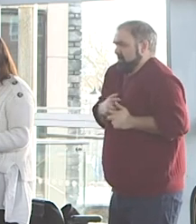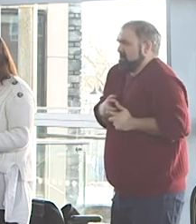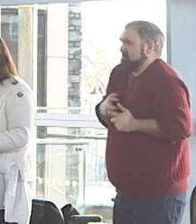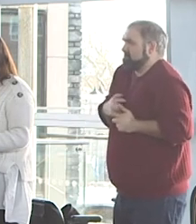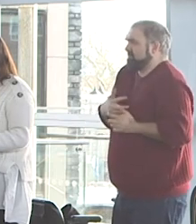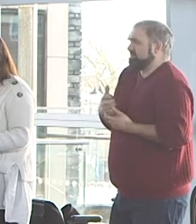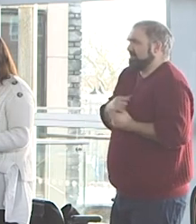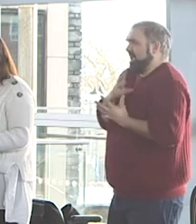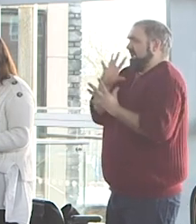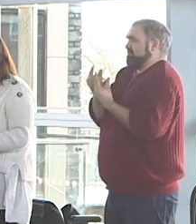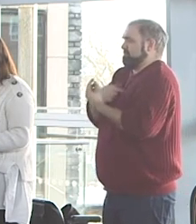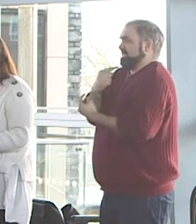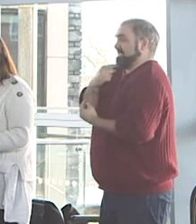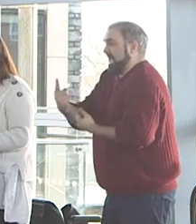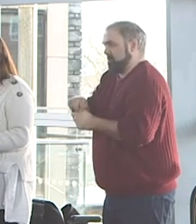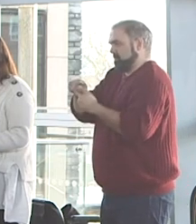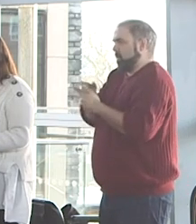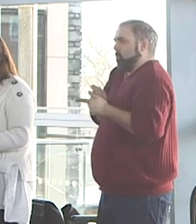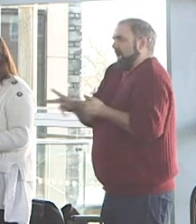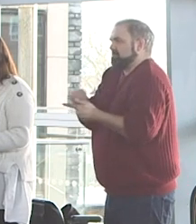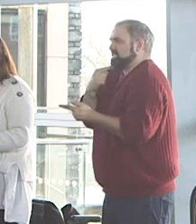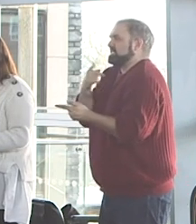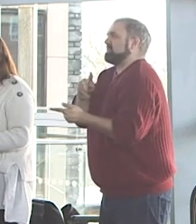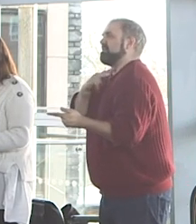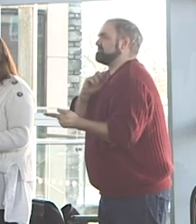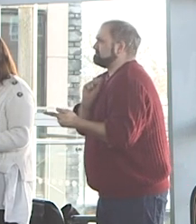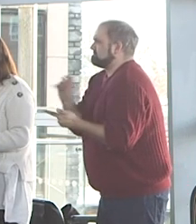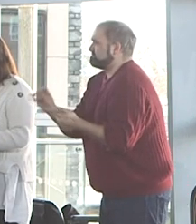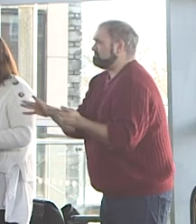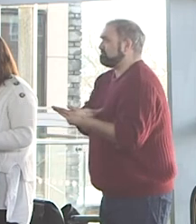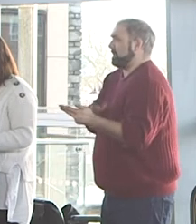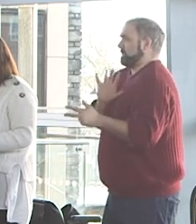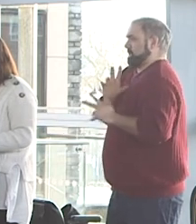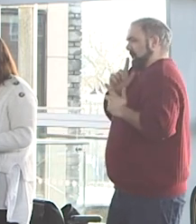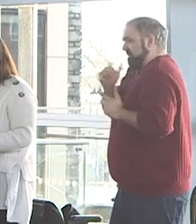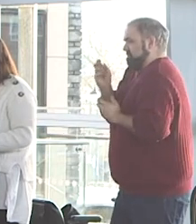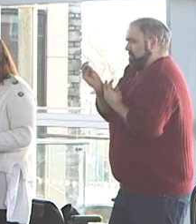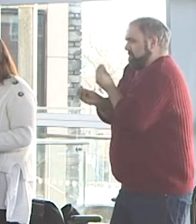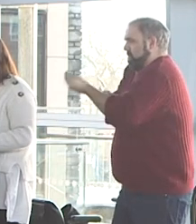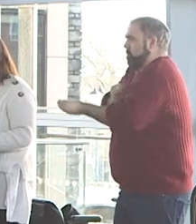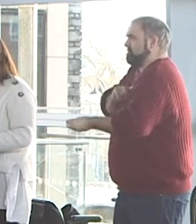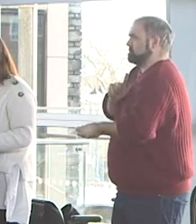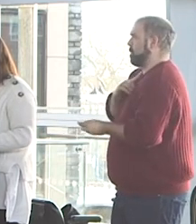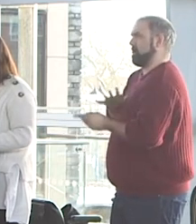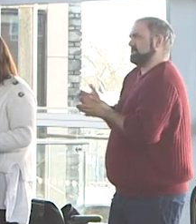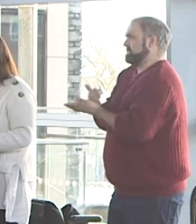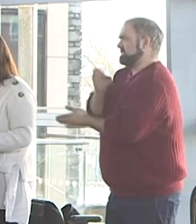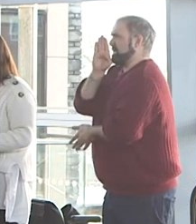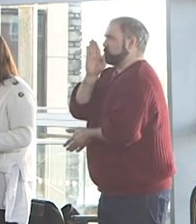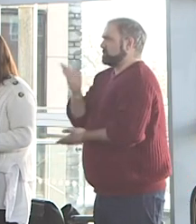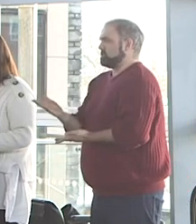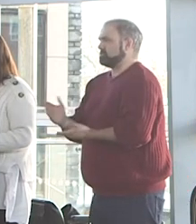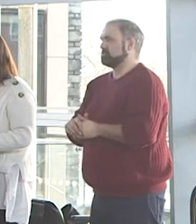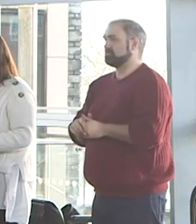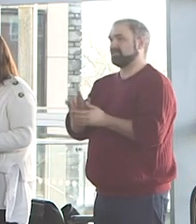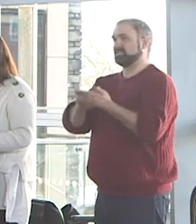calculate everything I said the way I said it, otherwise I could find myself in dangerous situations. The LGBTQ asylum seekers